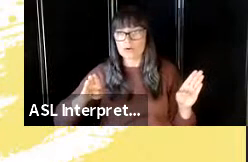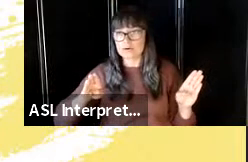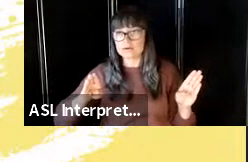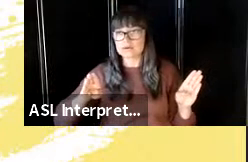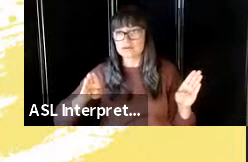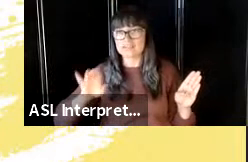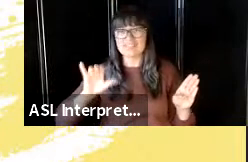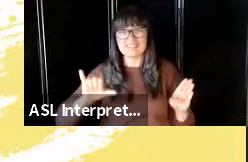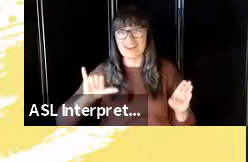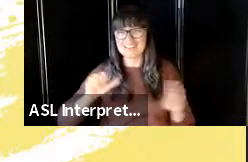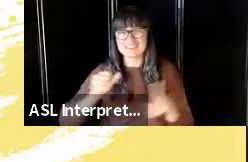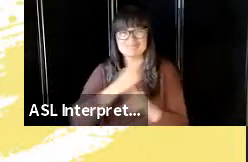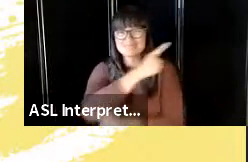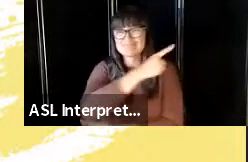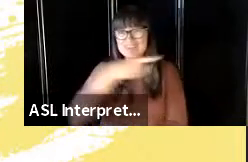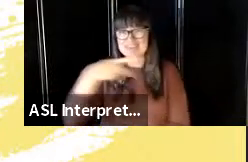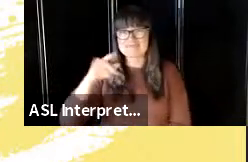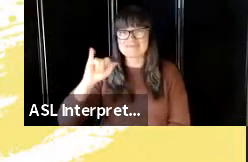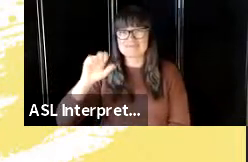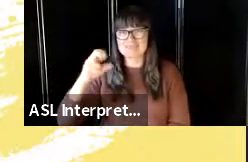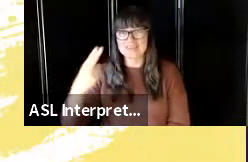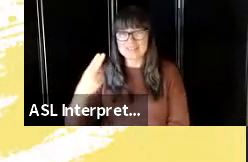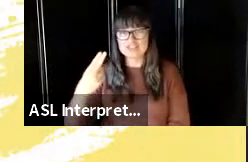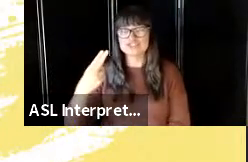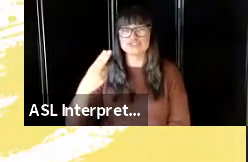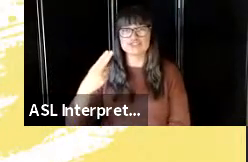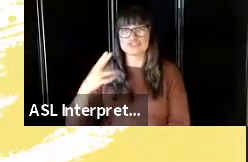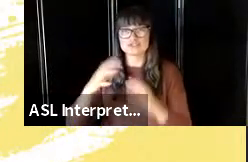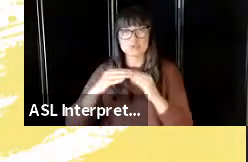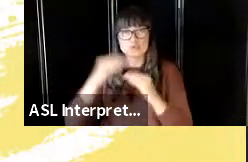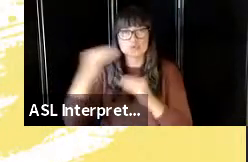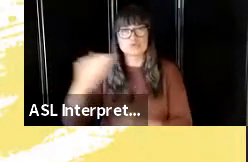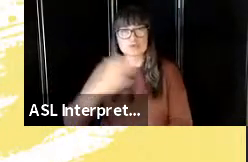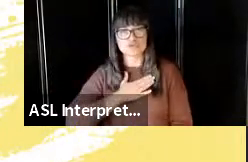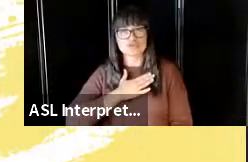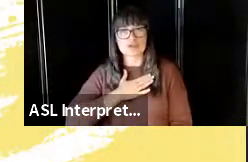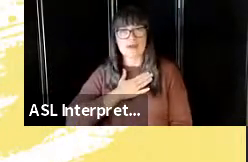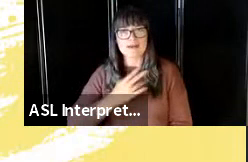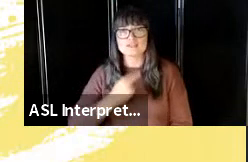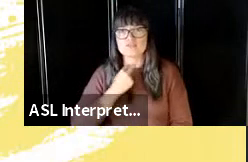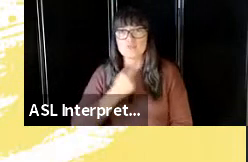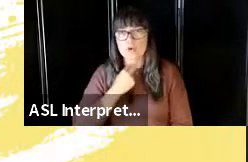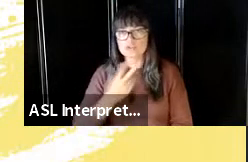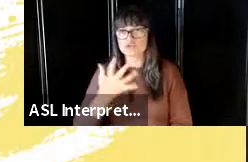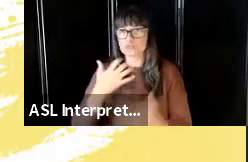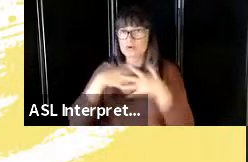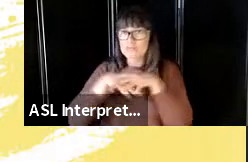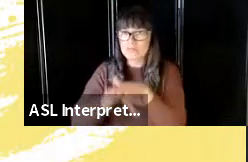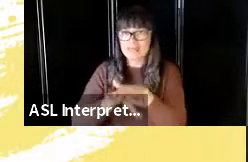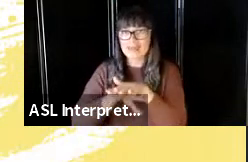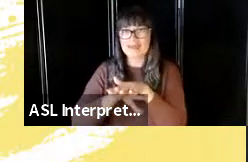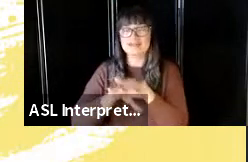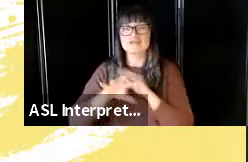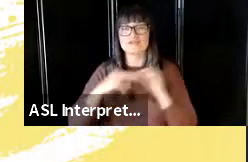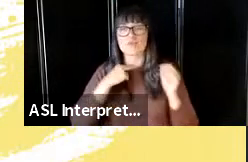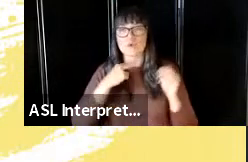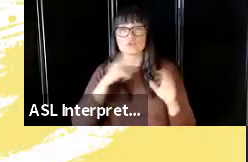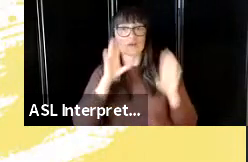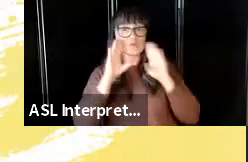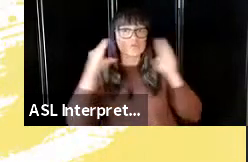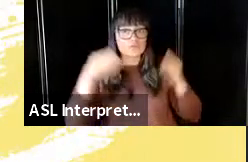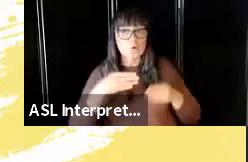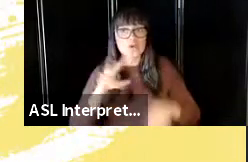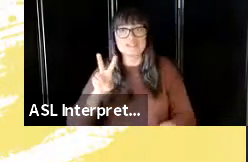off pitch. Too much chest voice. So in order to activate the blend or the middle of your voice, there has to be paid attention to